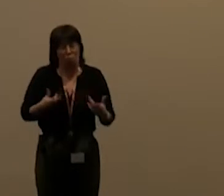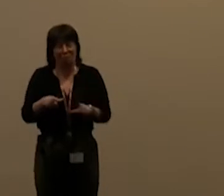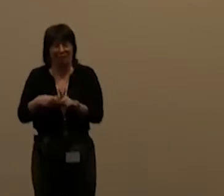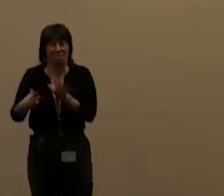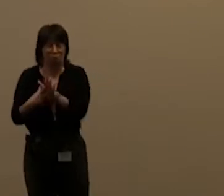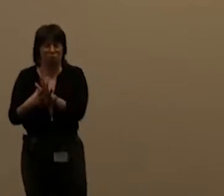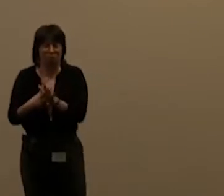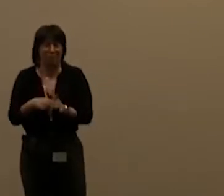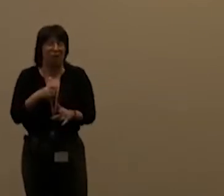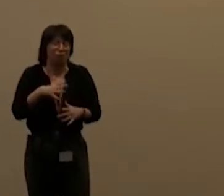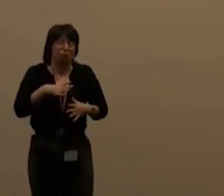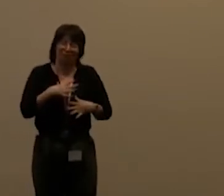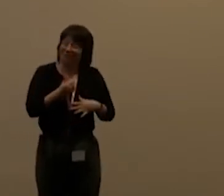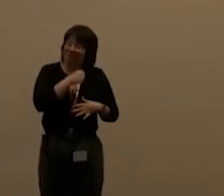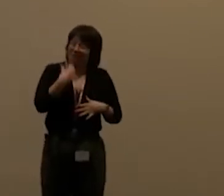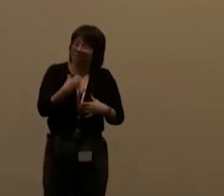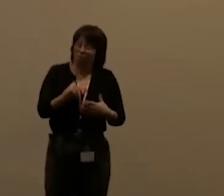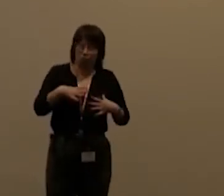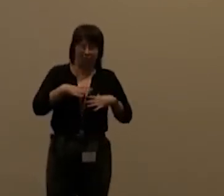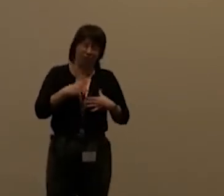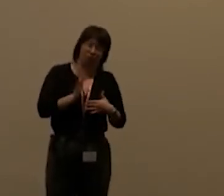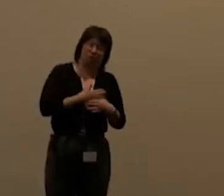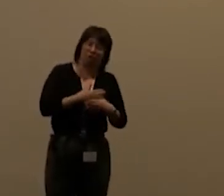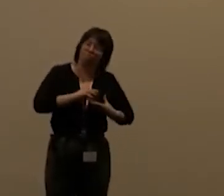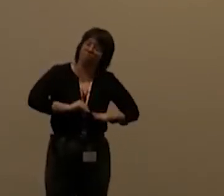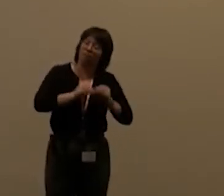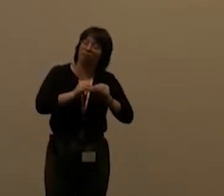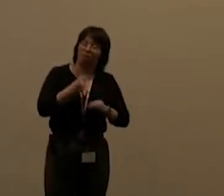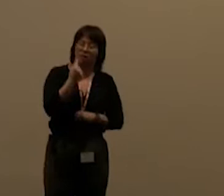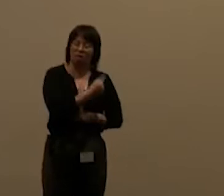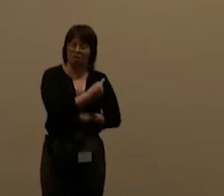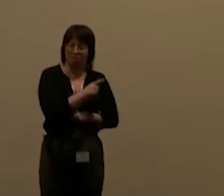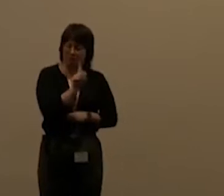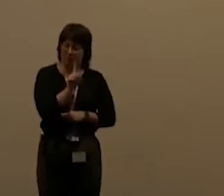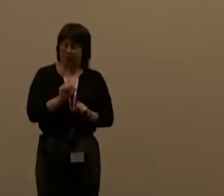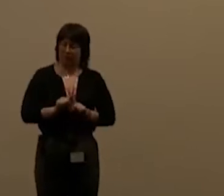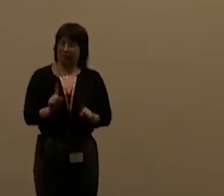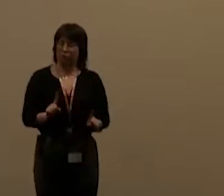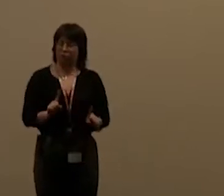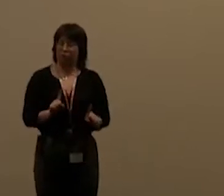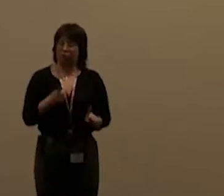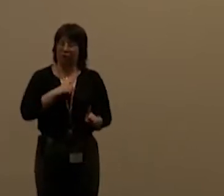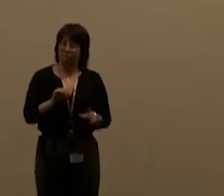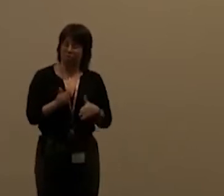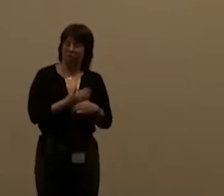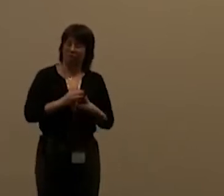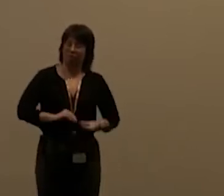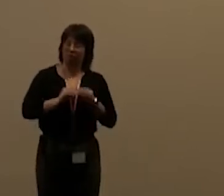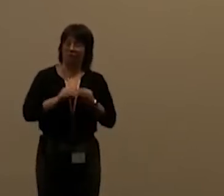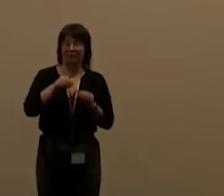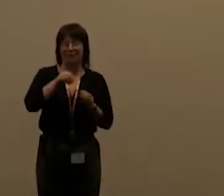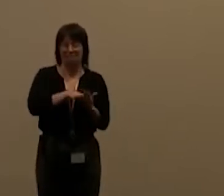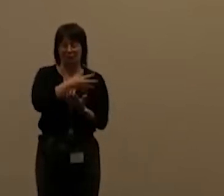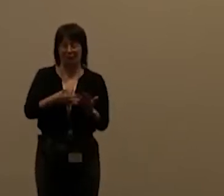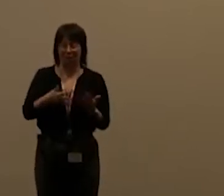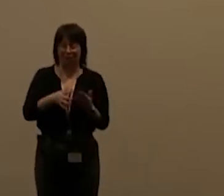apps that we build inside of the make.powerapps.com portal. But it's a little bit slightly different because we get some pre-built templates. They're responsive out